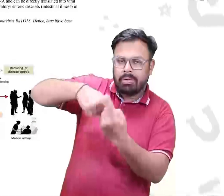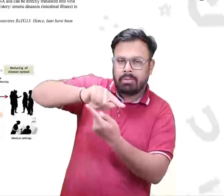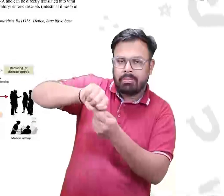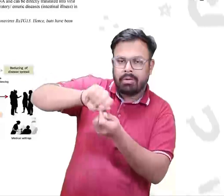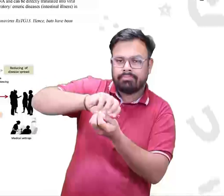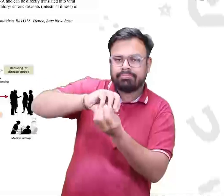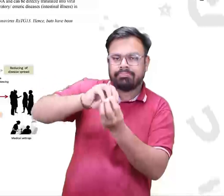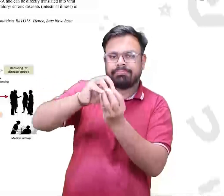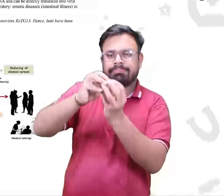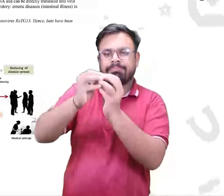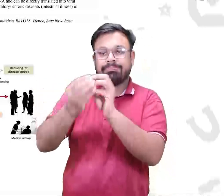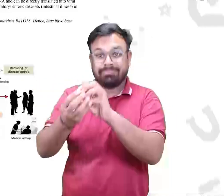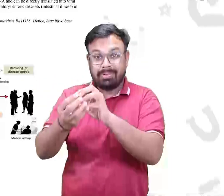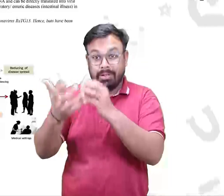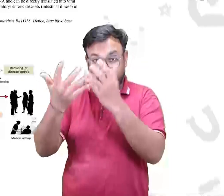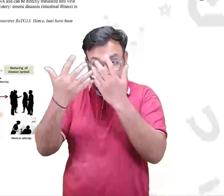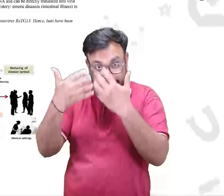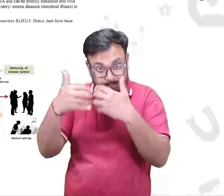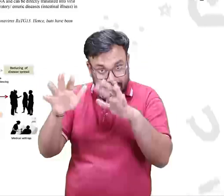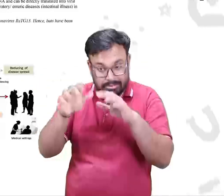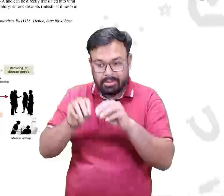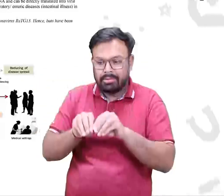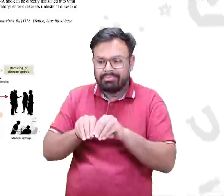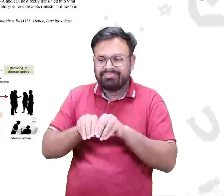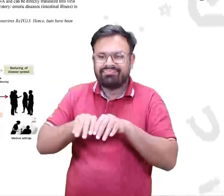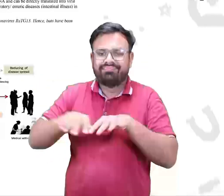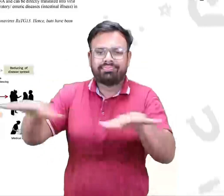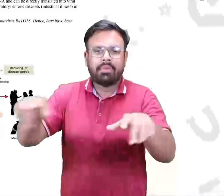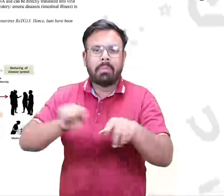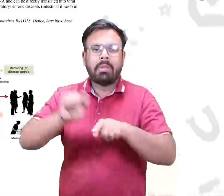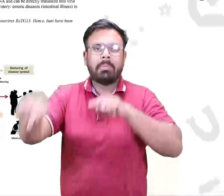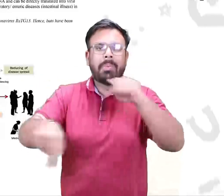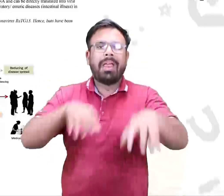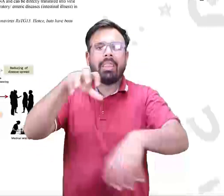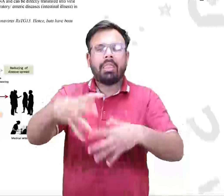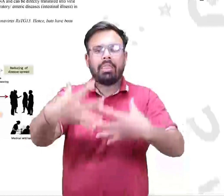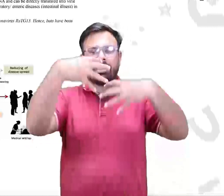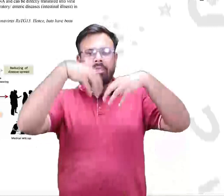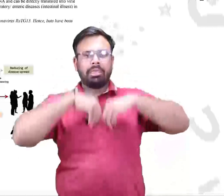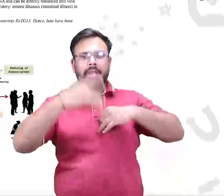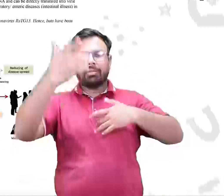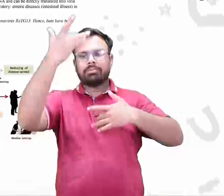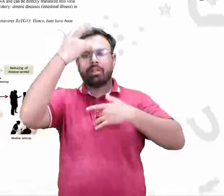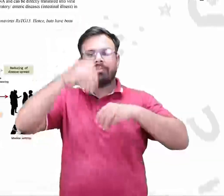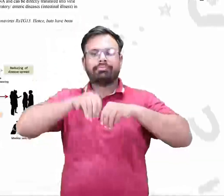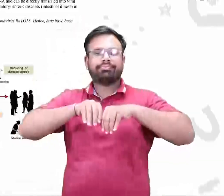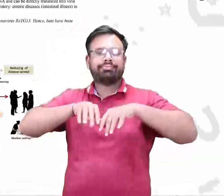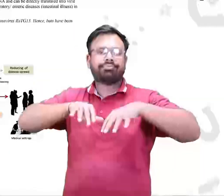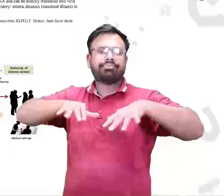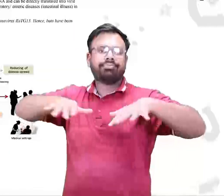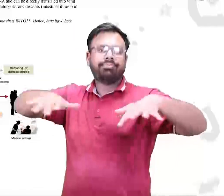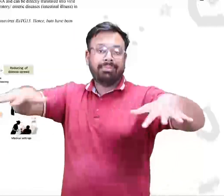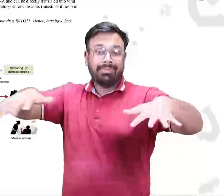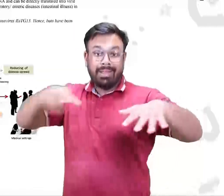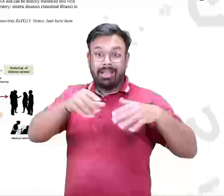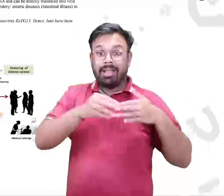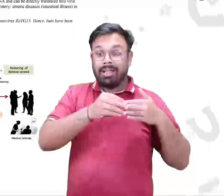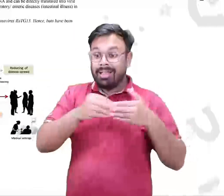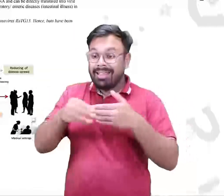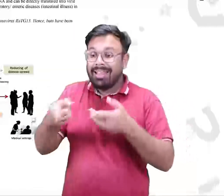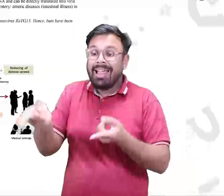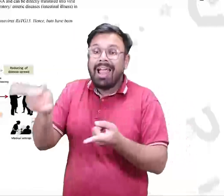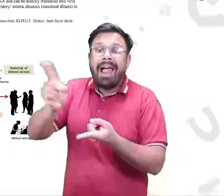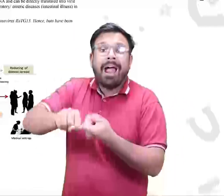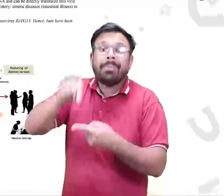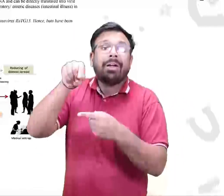is widespread in animals. It leads to mild to severe respiratory disease